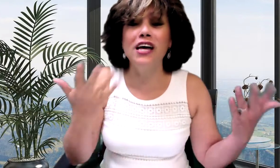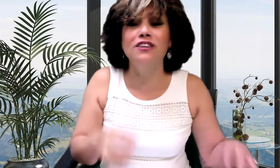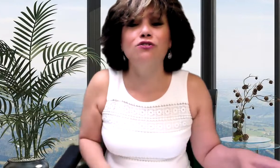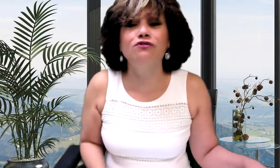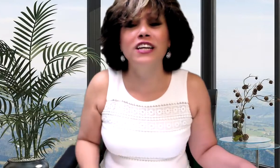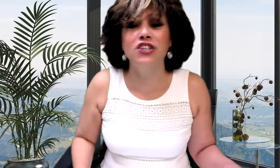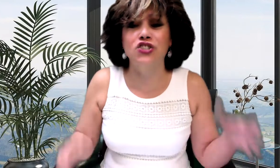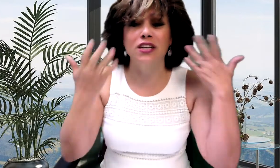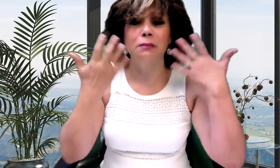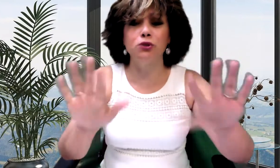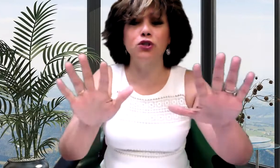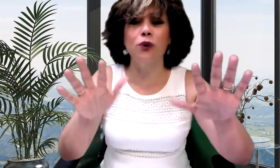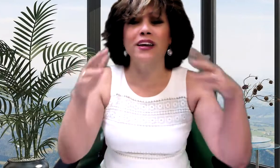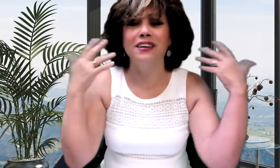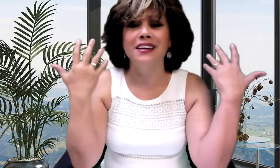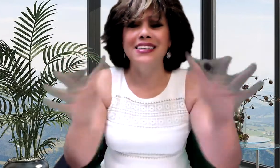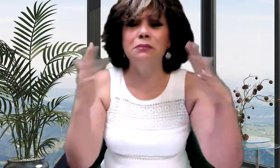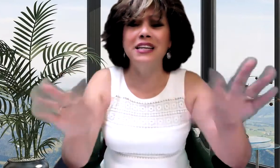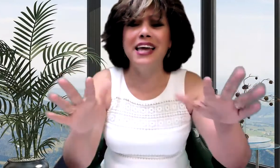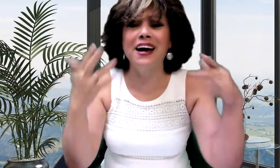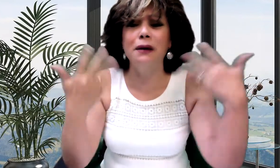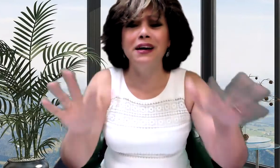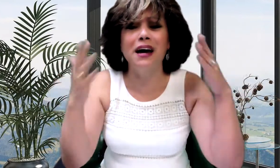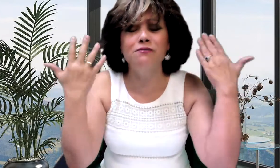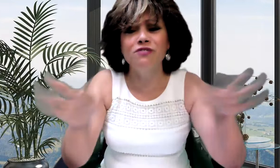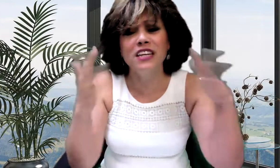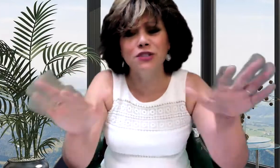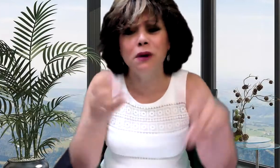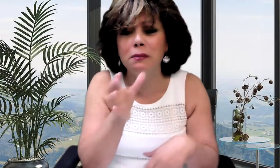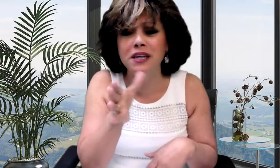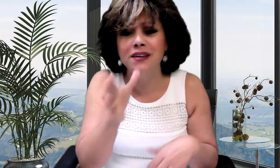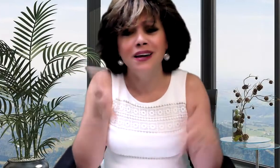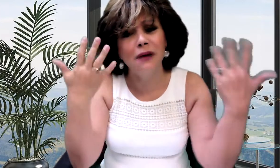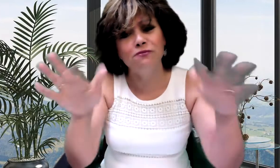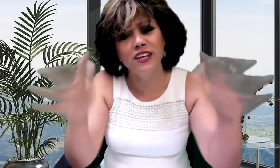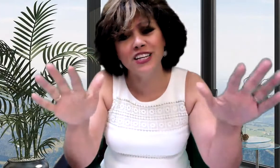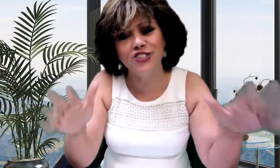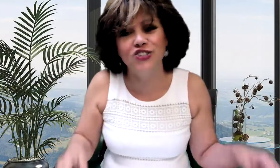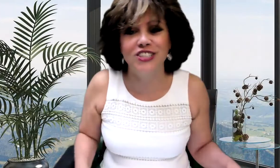they're finished. Push it away. Terminé, acabé, I'm finished, mommy, I'm finished.